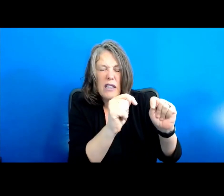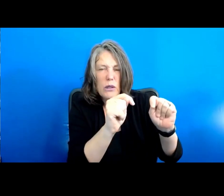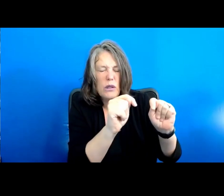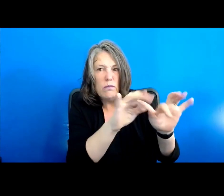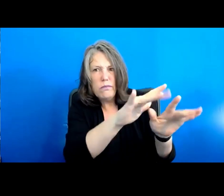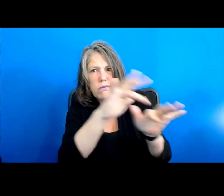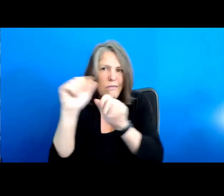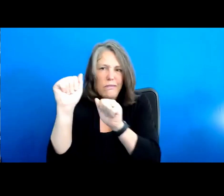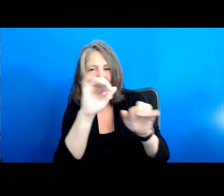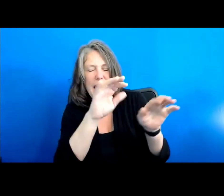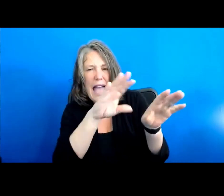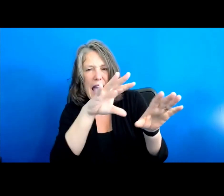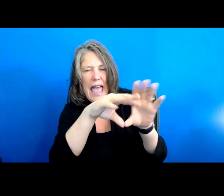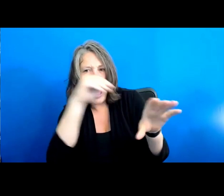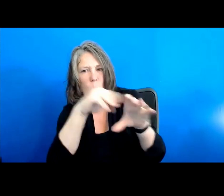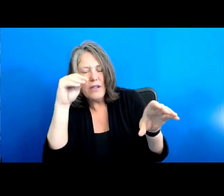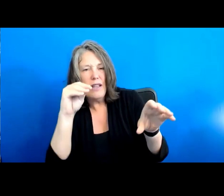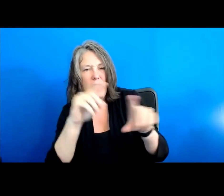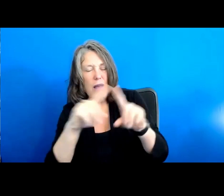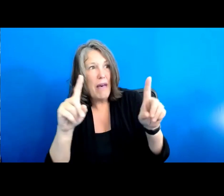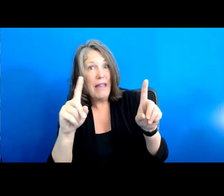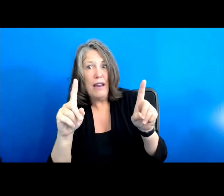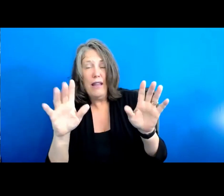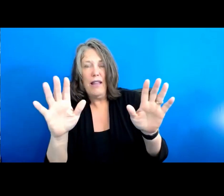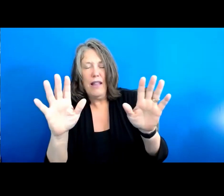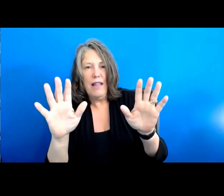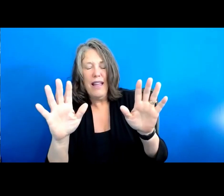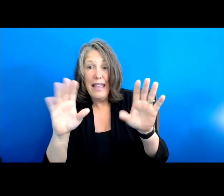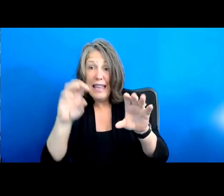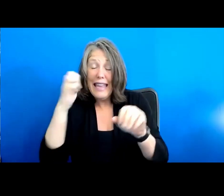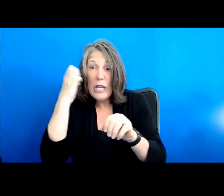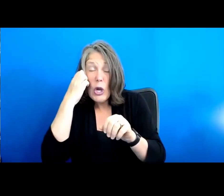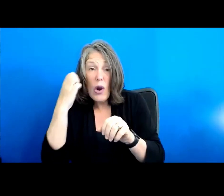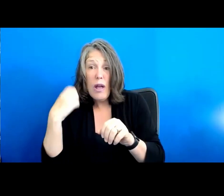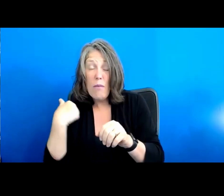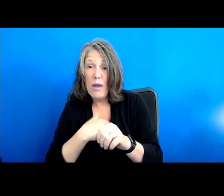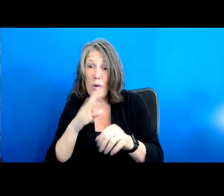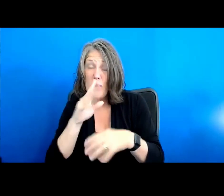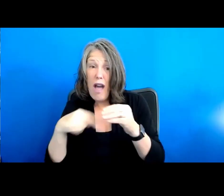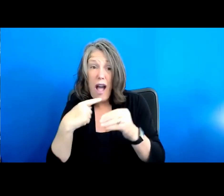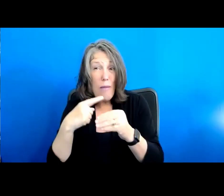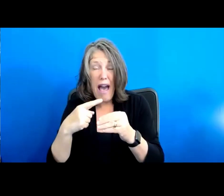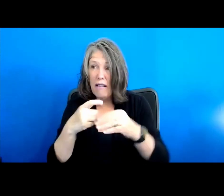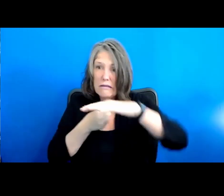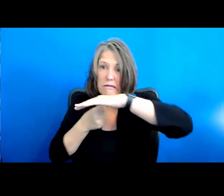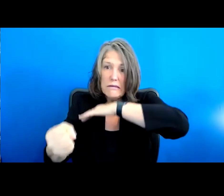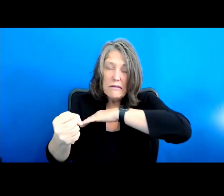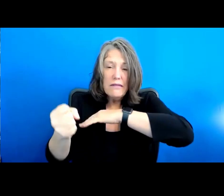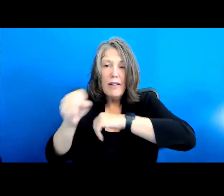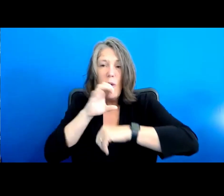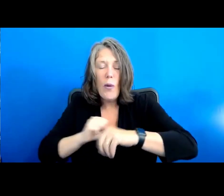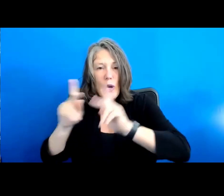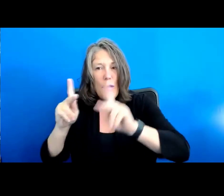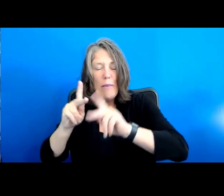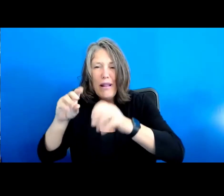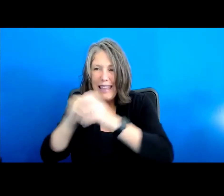comment. And then we focus so much on institutionalizing older people. Makes no sense. Makes a